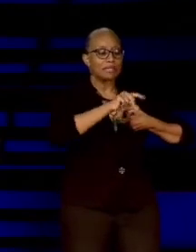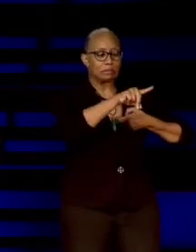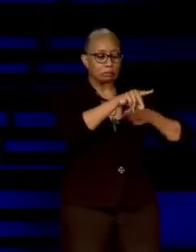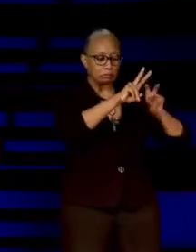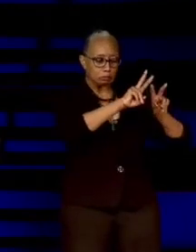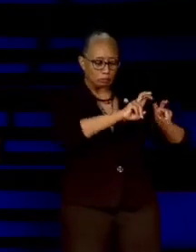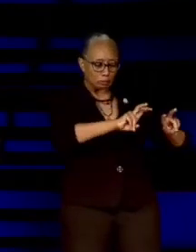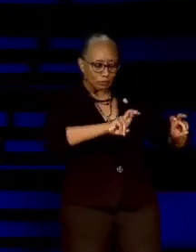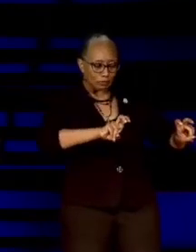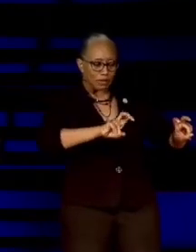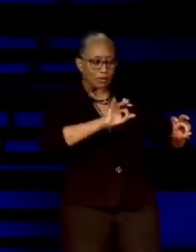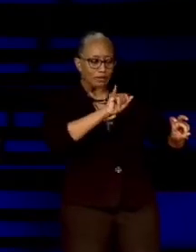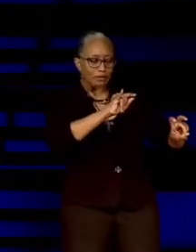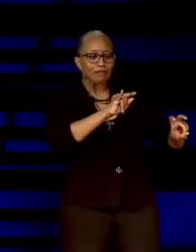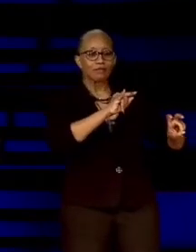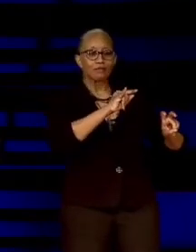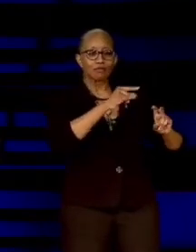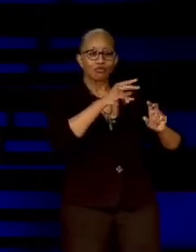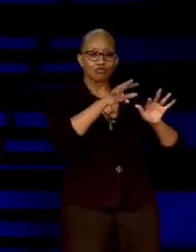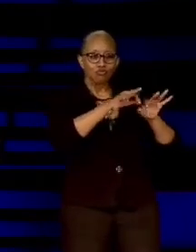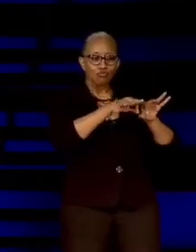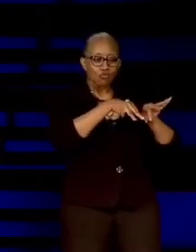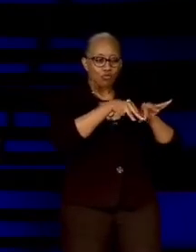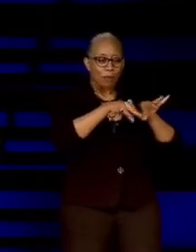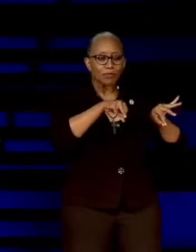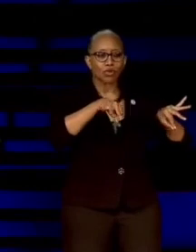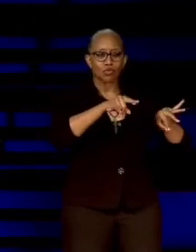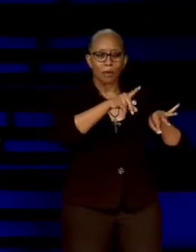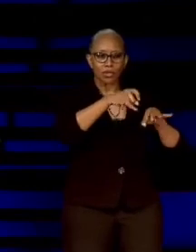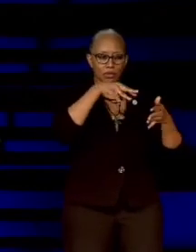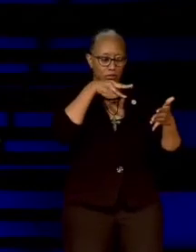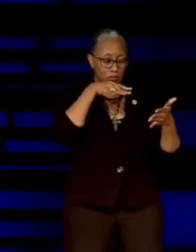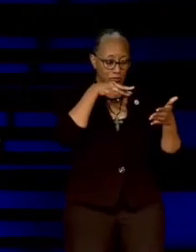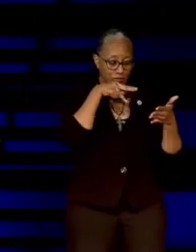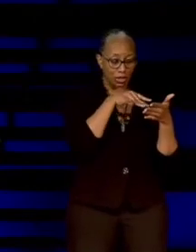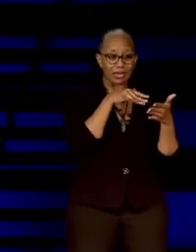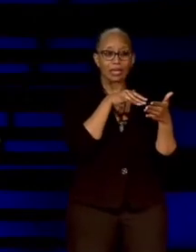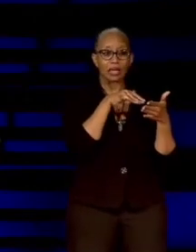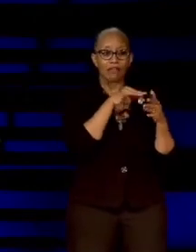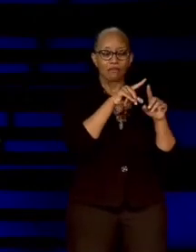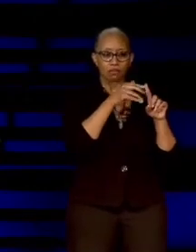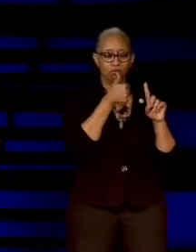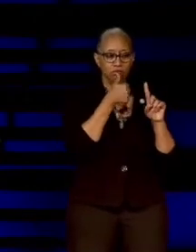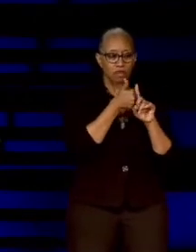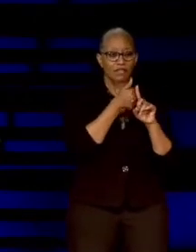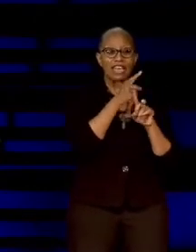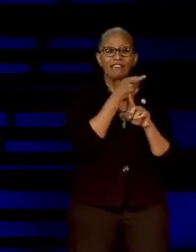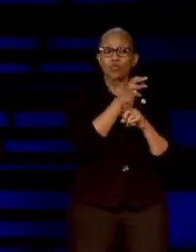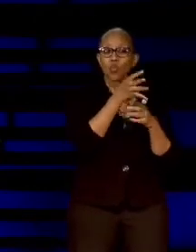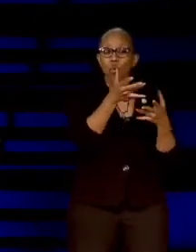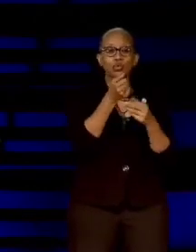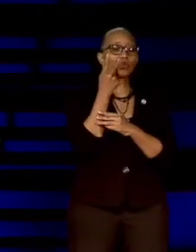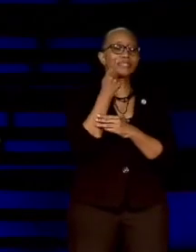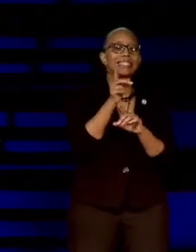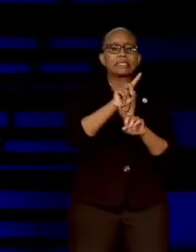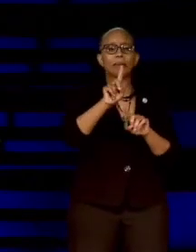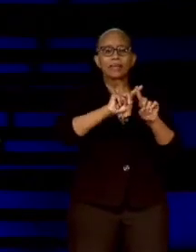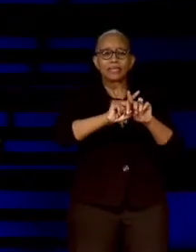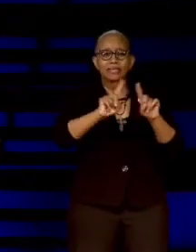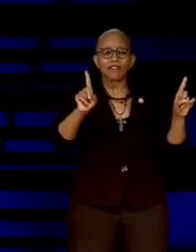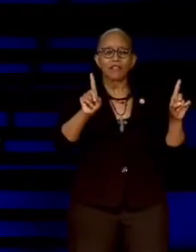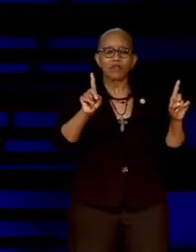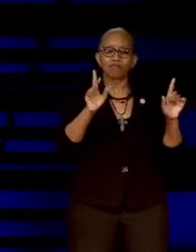the perimeter of the passage in which you are preaching and tell the people that if you want to see a different glimpse